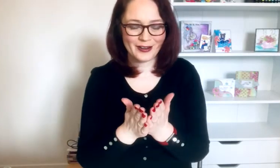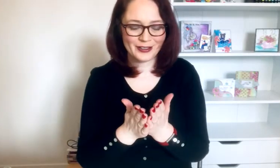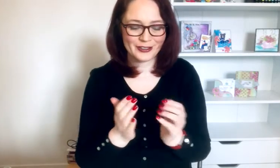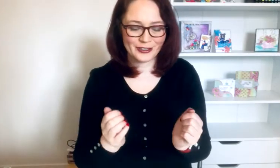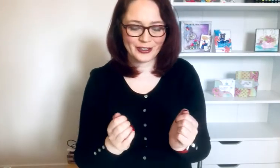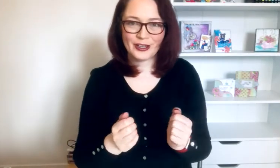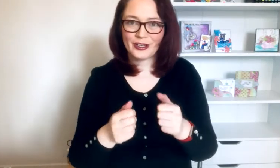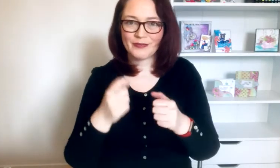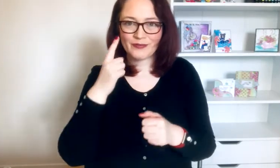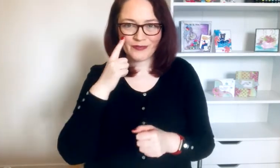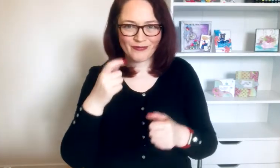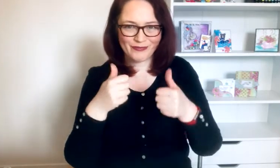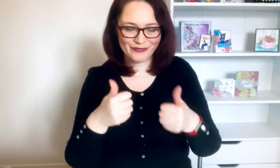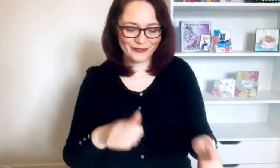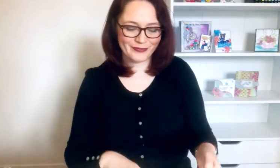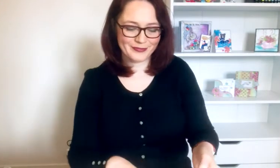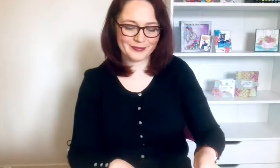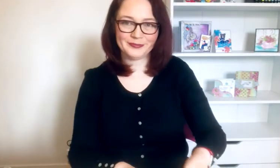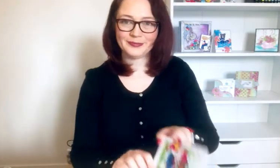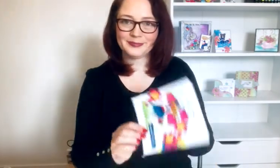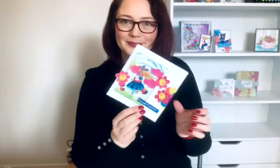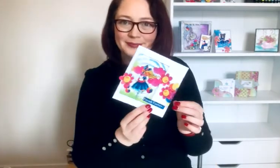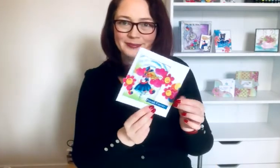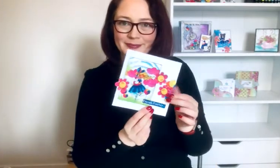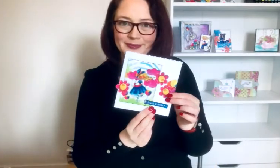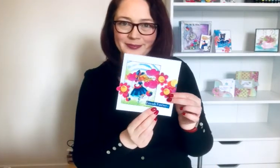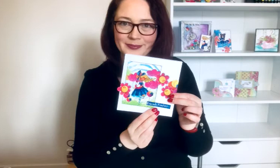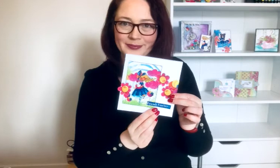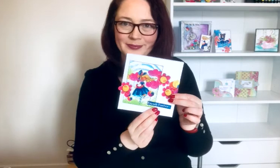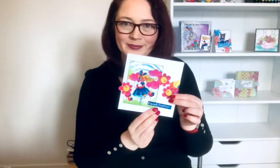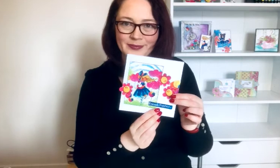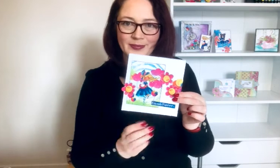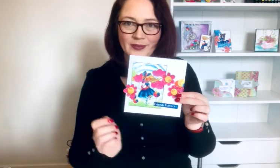Okay, so now our card is looking good. I'll just show that to you now.